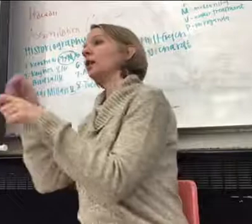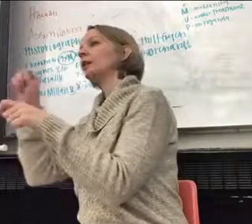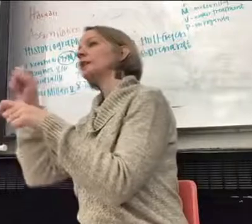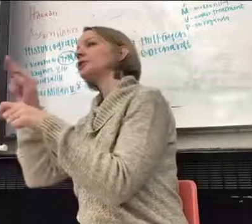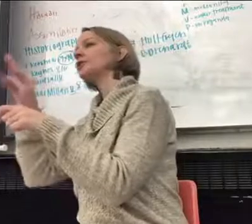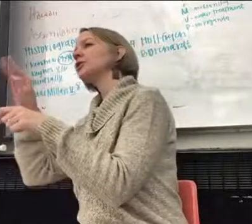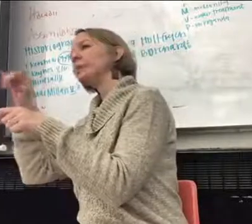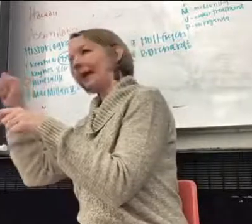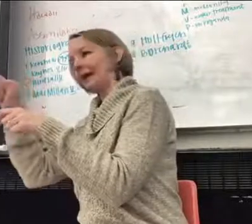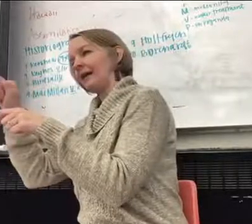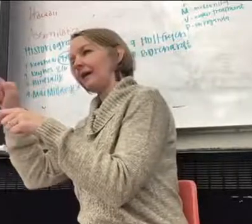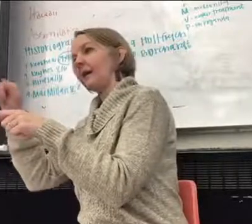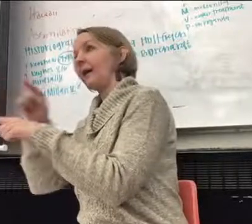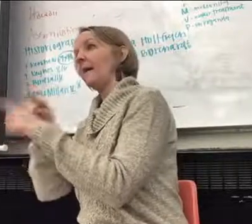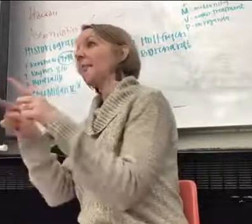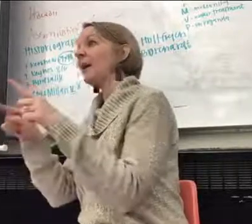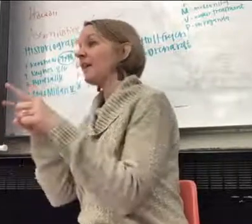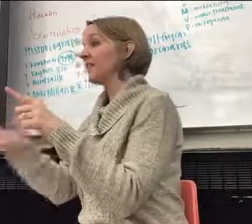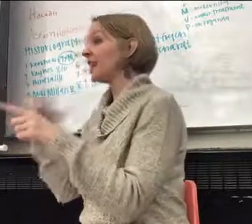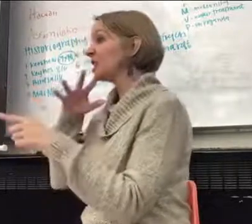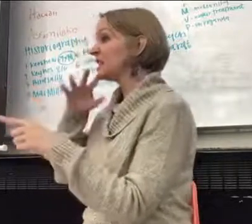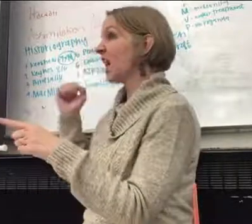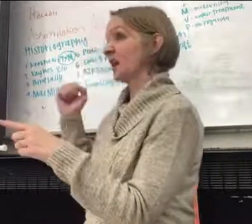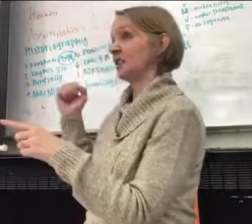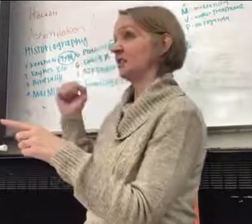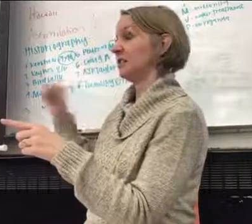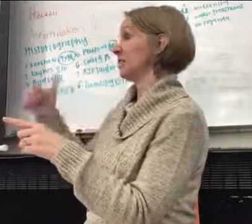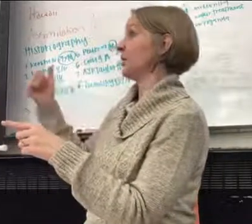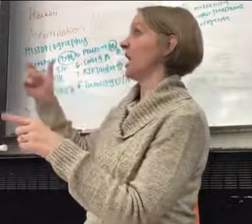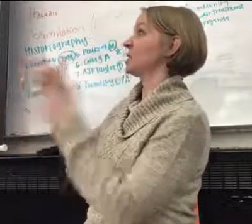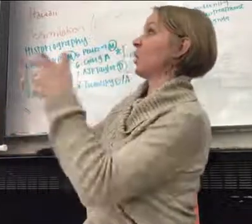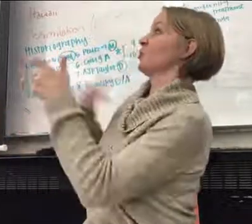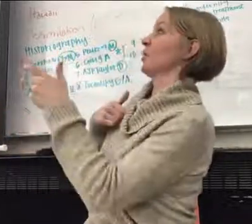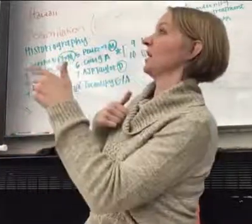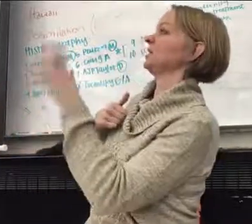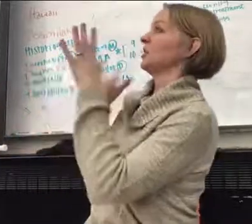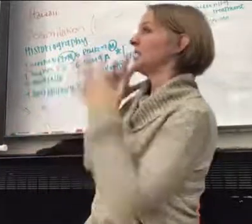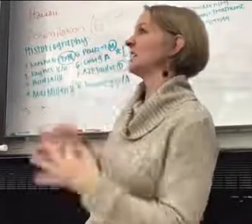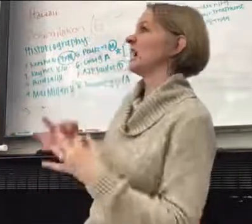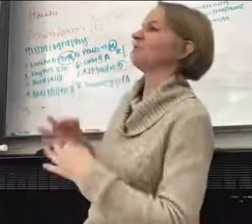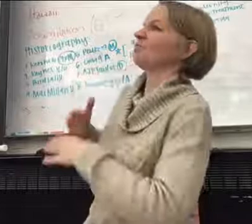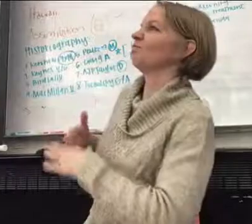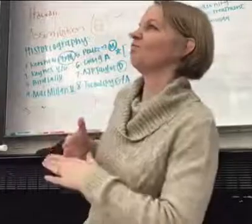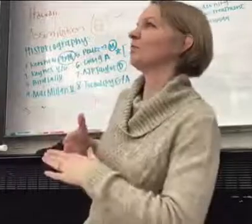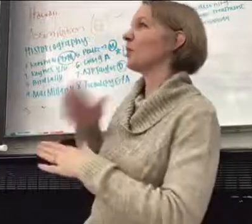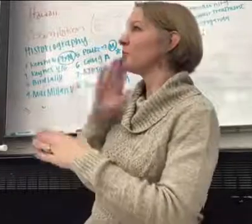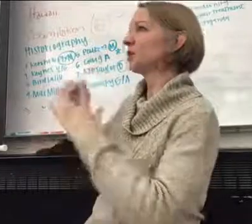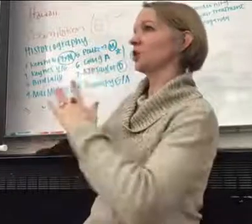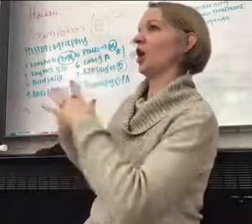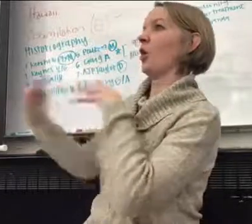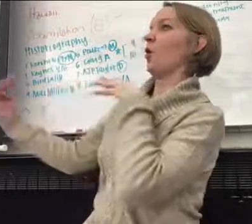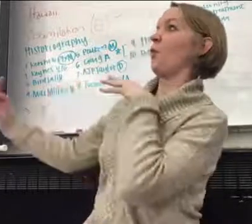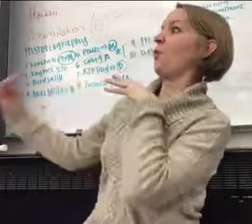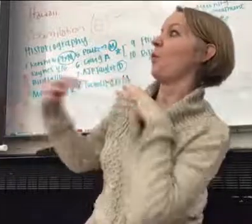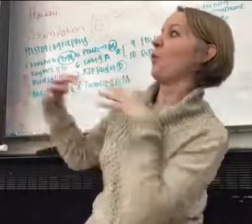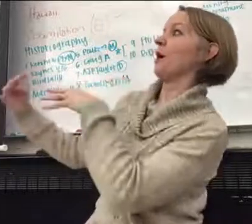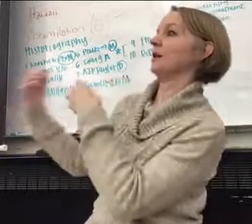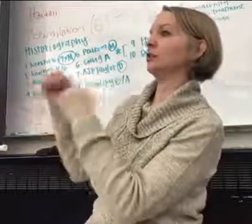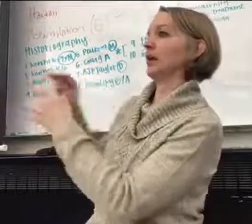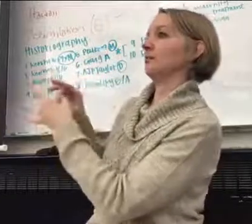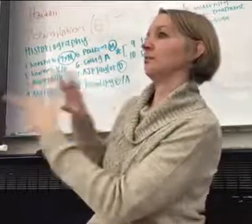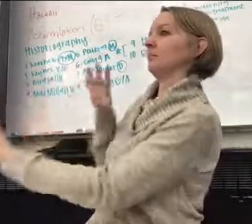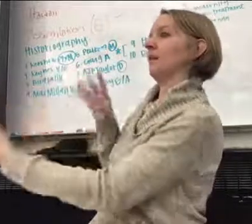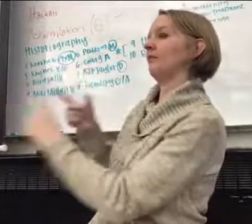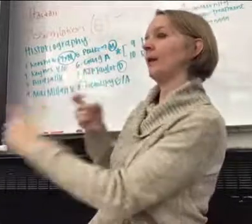is Serbia is over being controlled by somebody else, and they decide that they are going to start kind of a civil war in an attempt to be able to break away